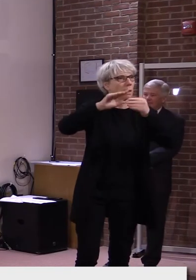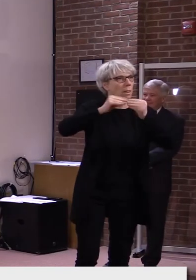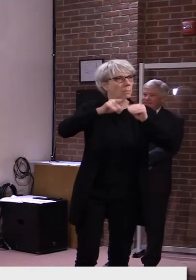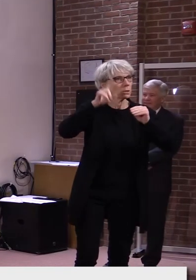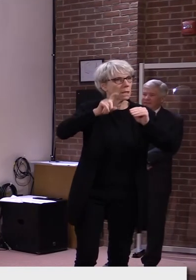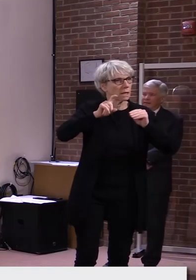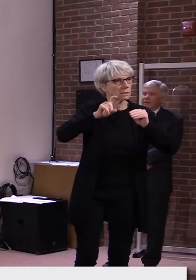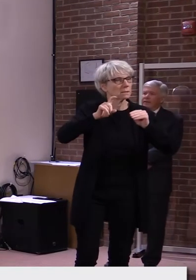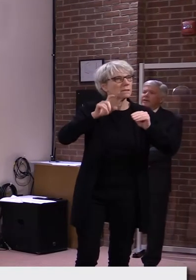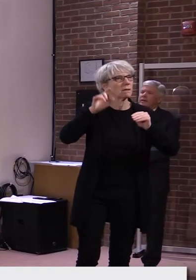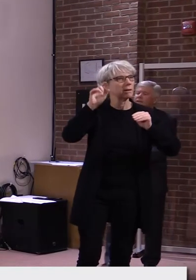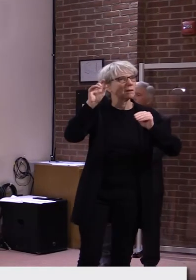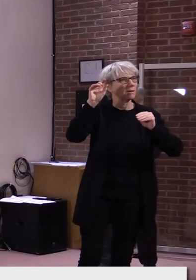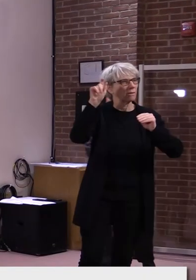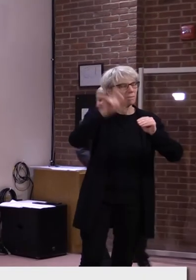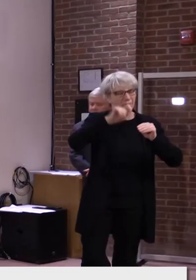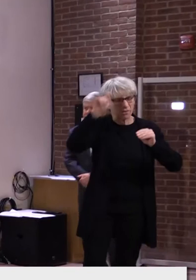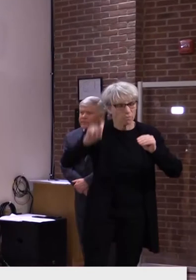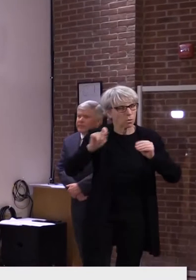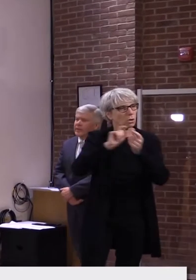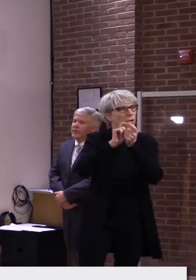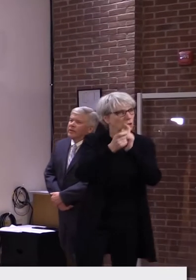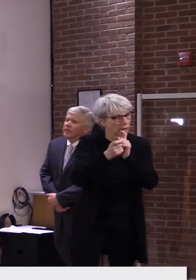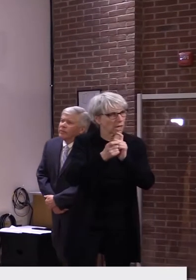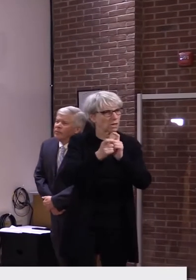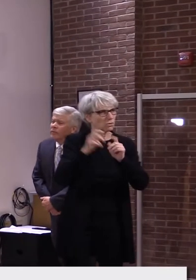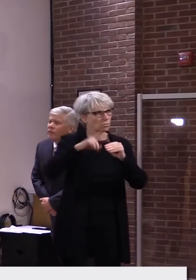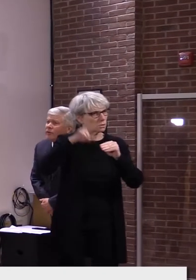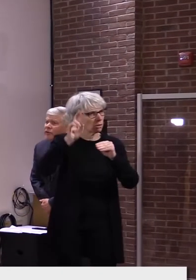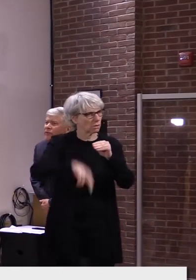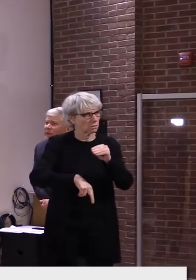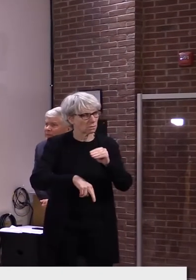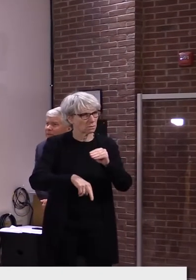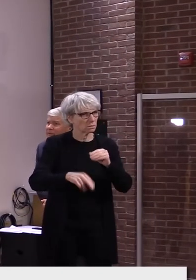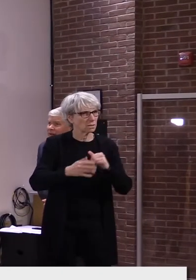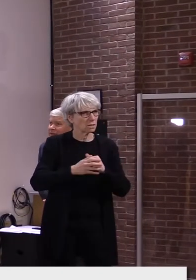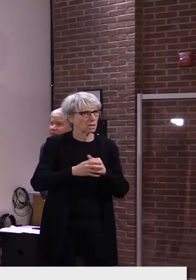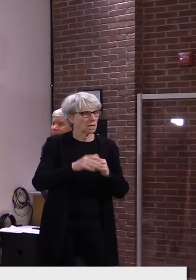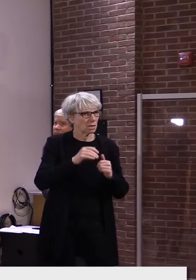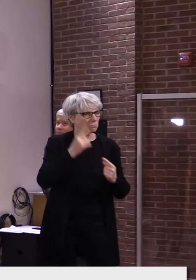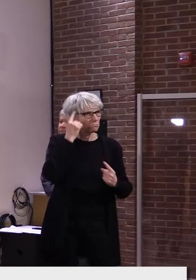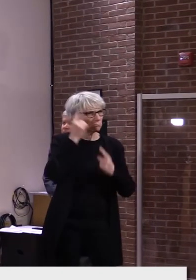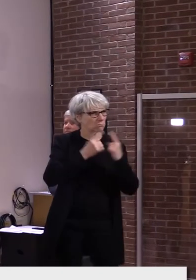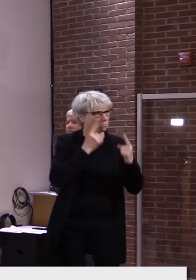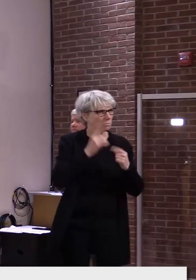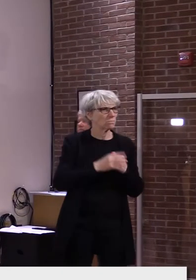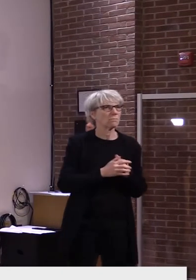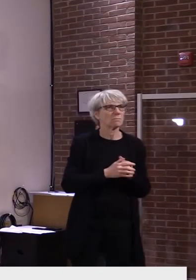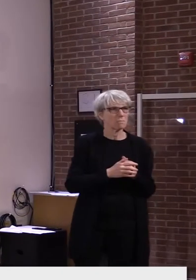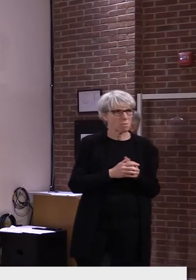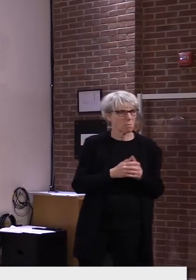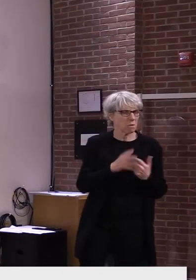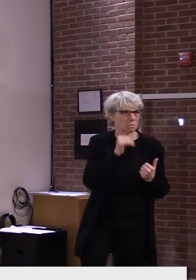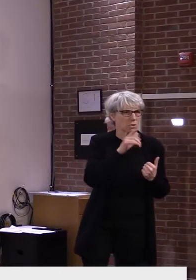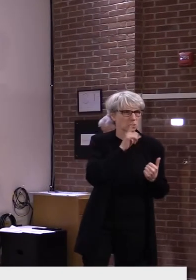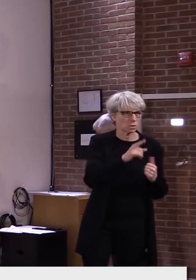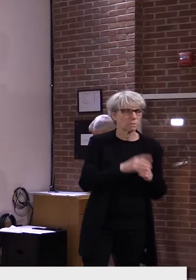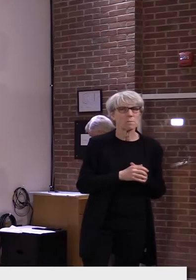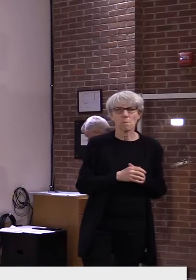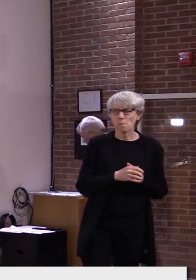than formerly when they were doing it because they come in from out of state or had other reasons.